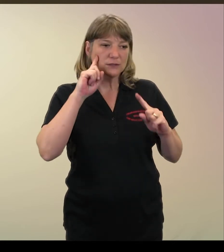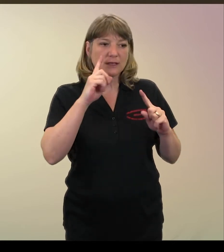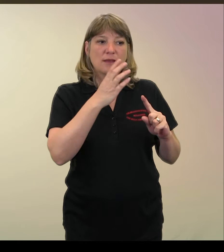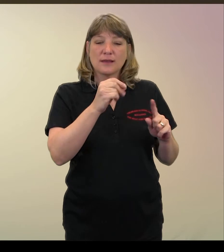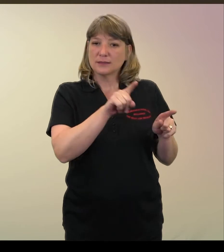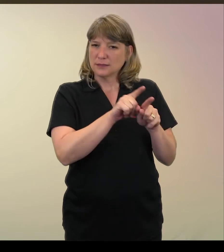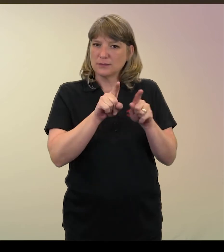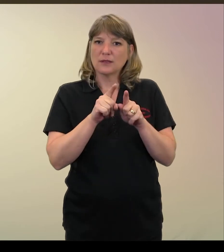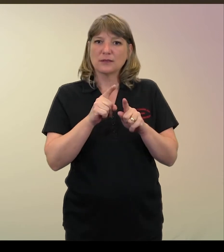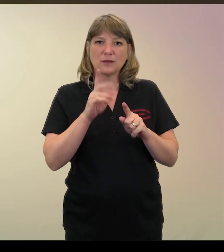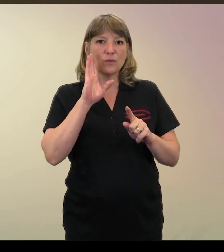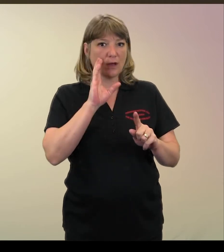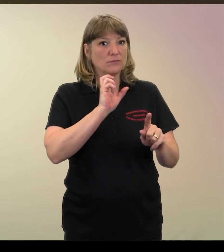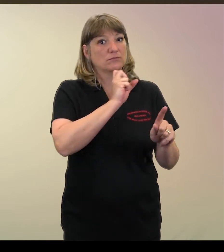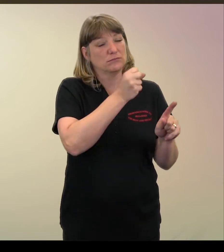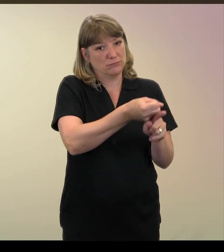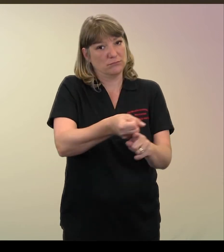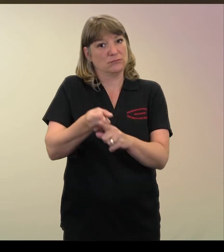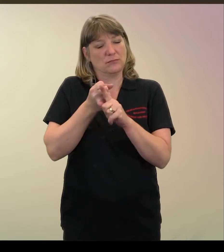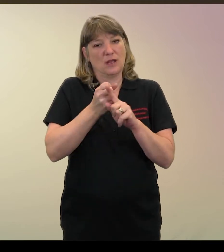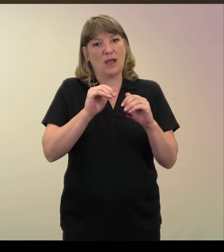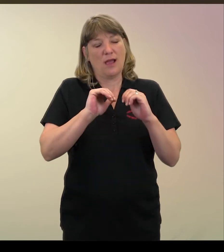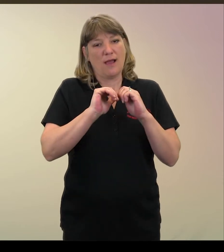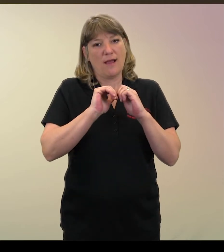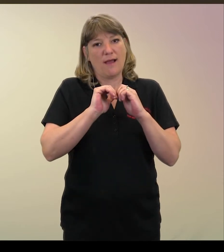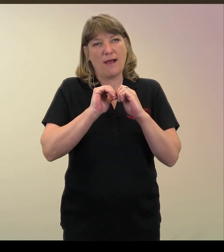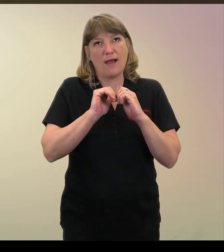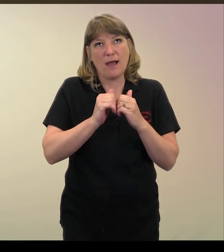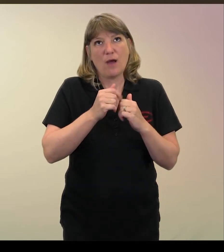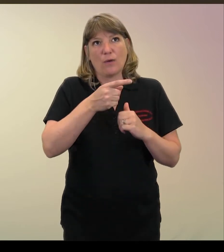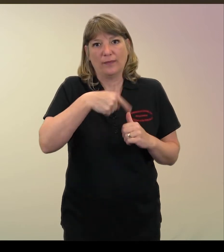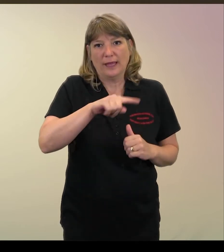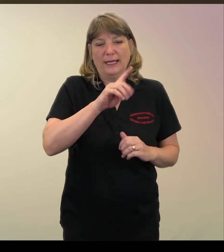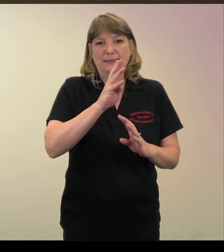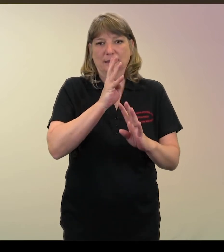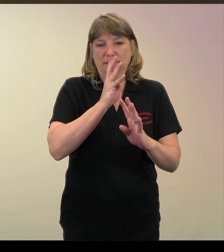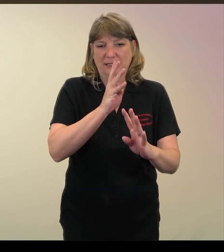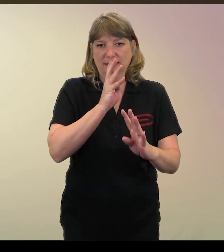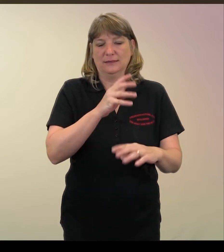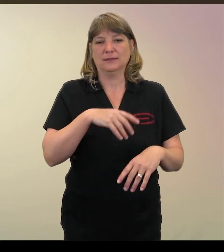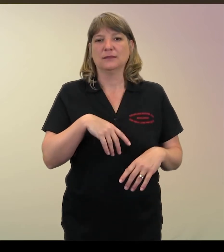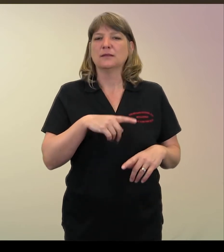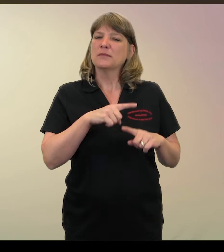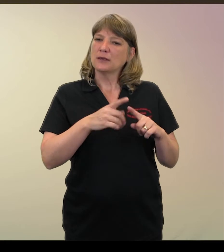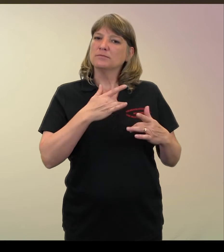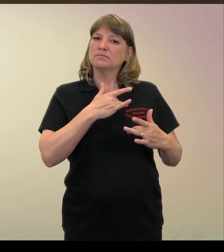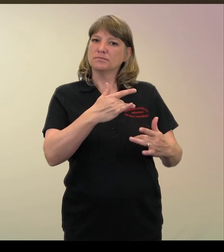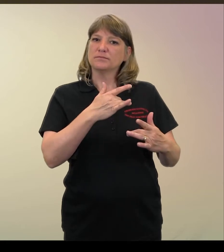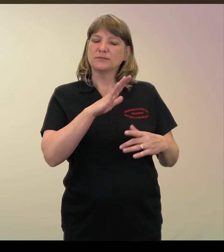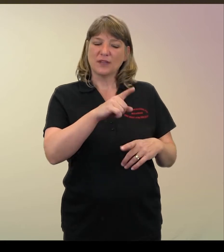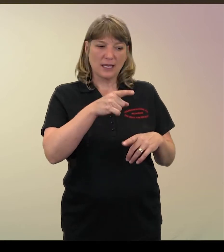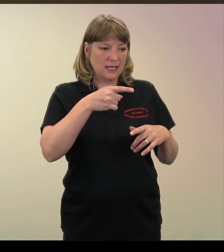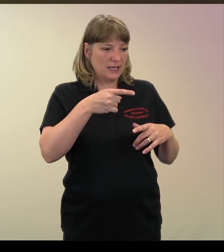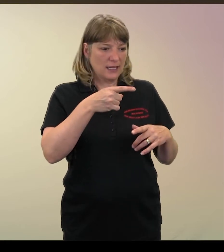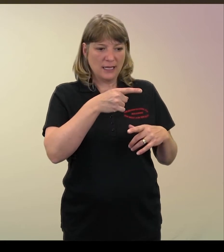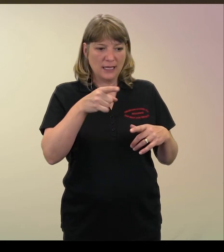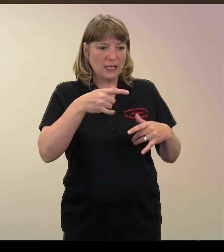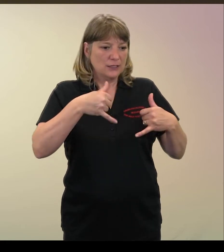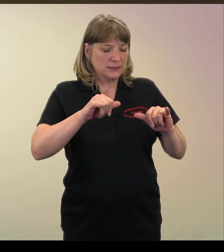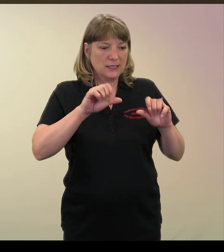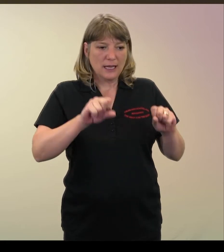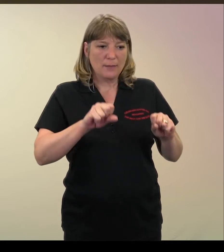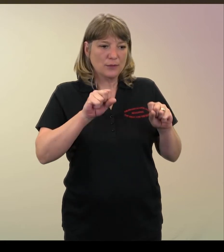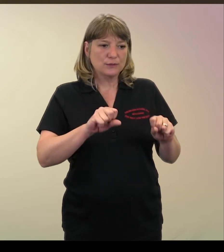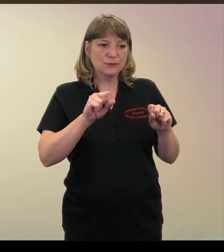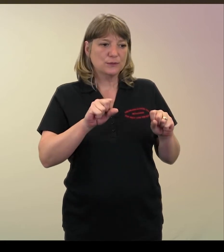and sometimes it has a variable impact in how they're speaking. But generally, they're still